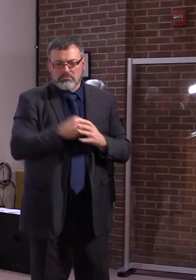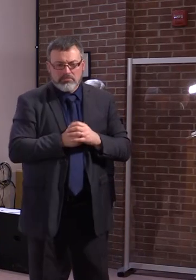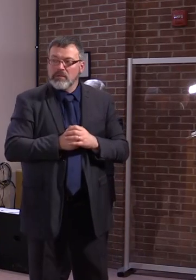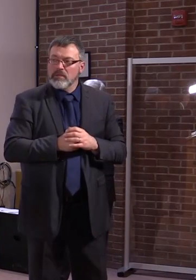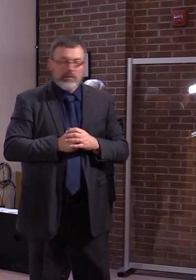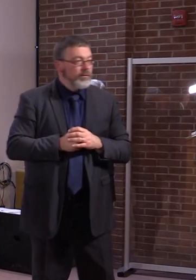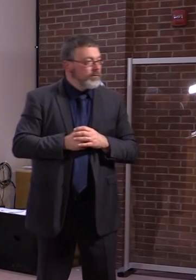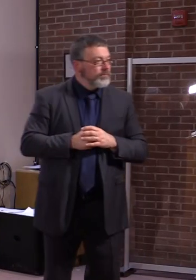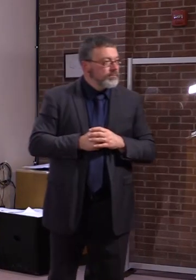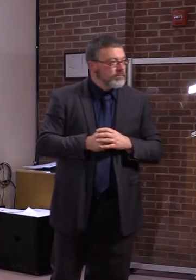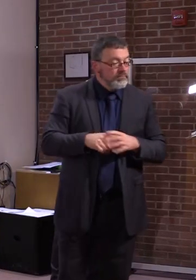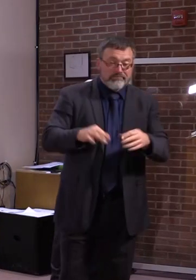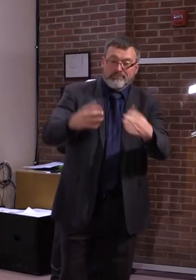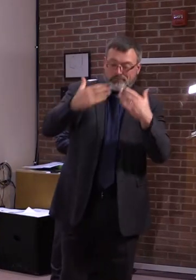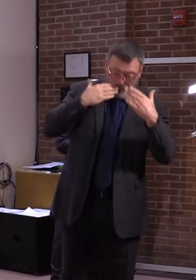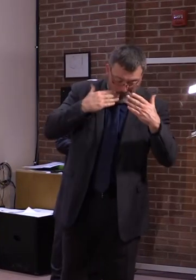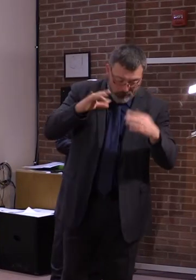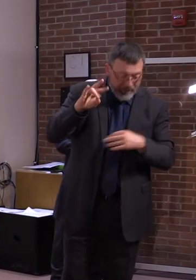Gotcha, thank you.